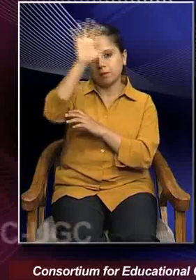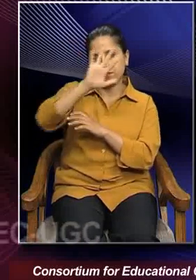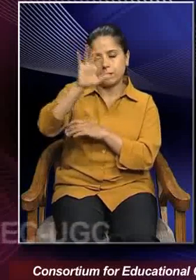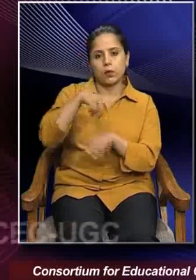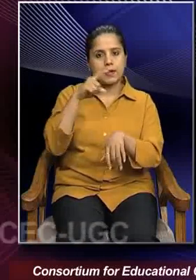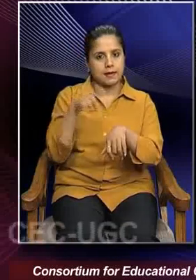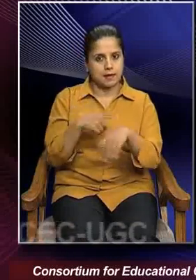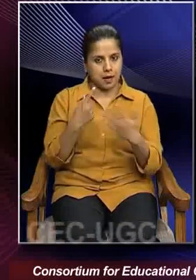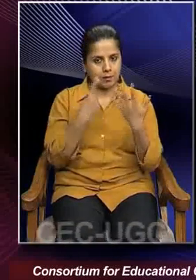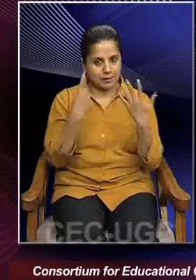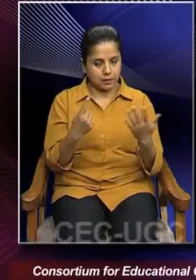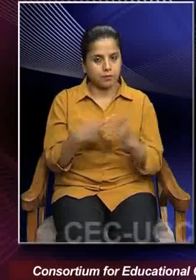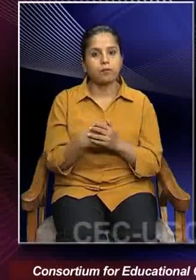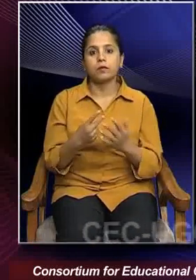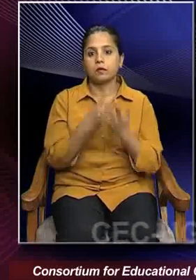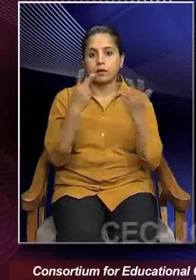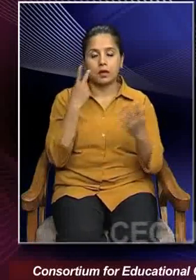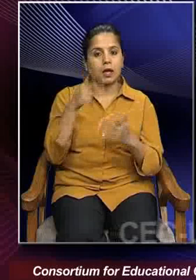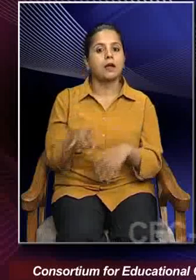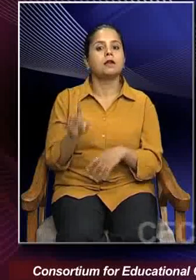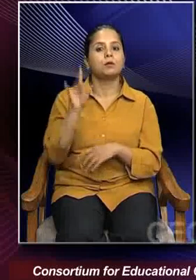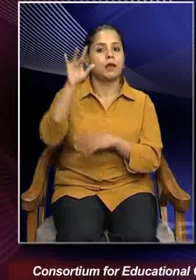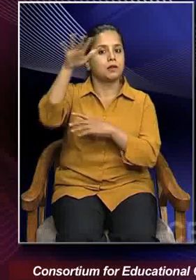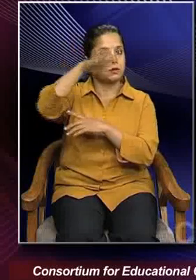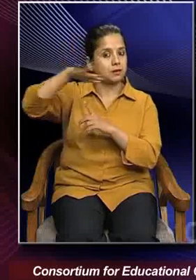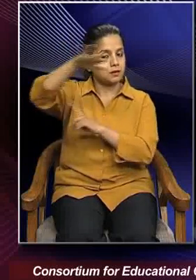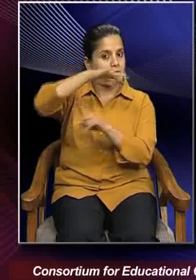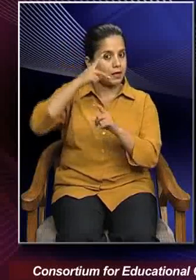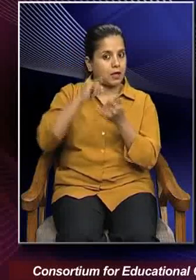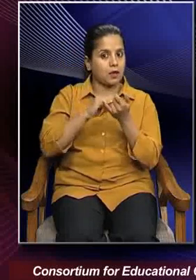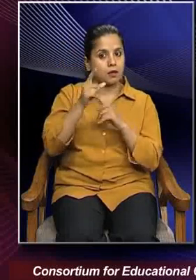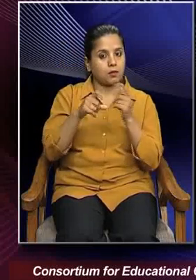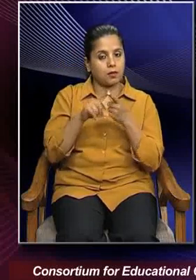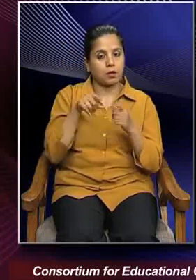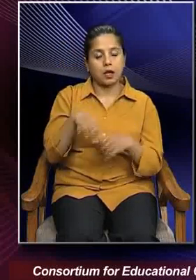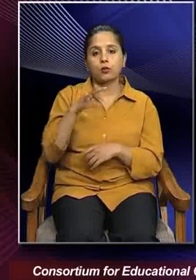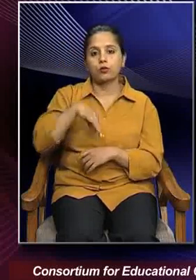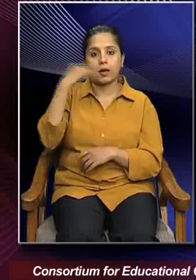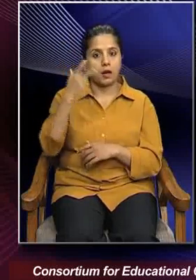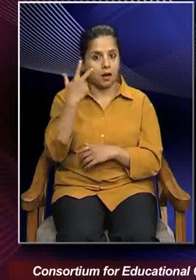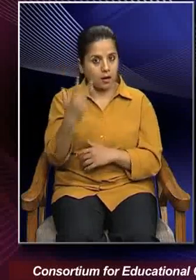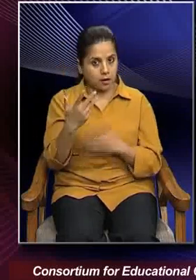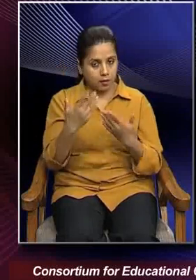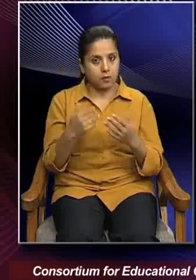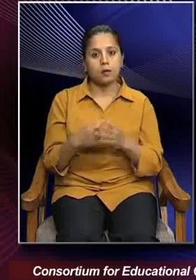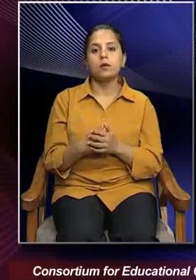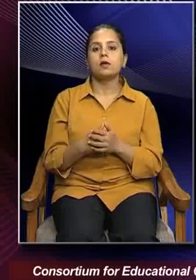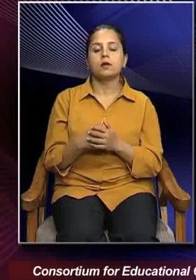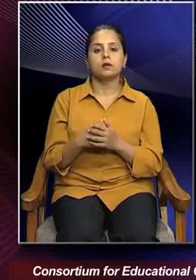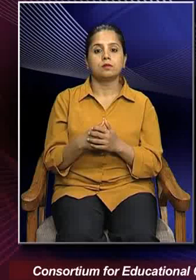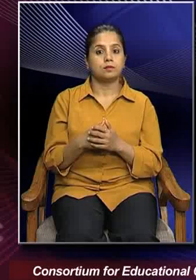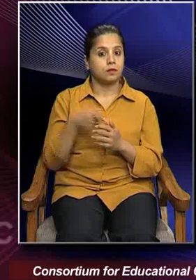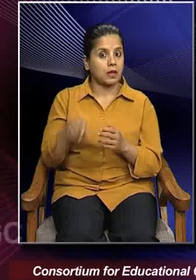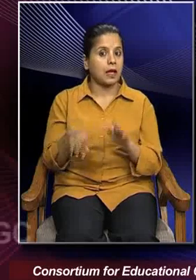or kal, space, which is dik, spirit, which is atman, and